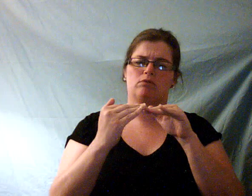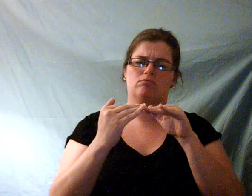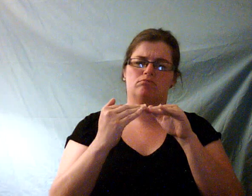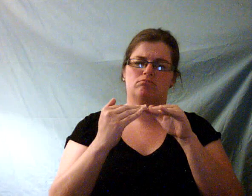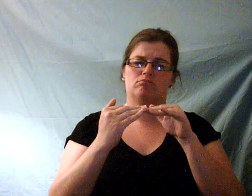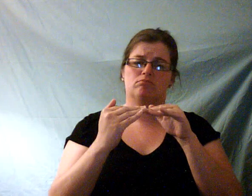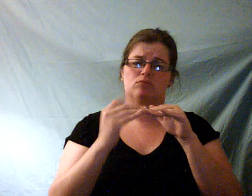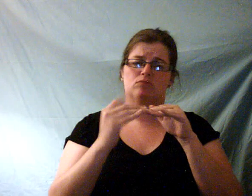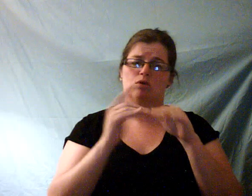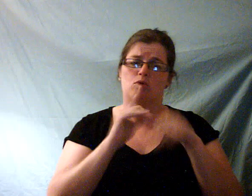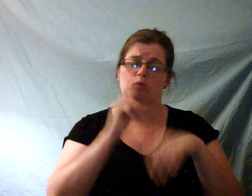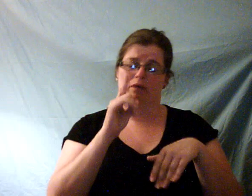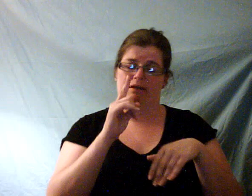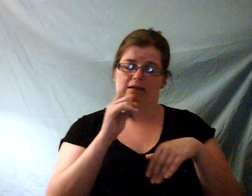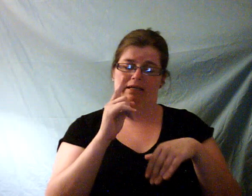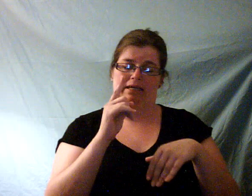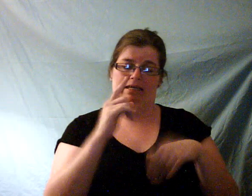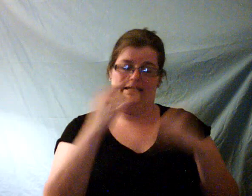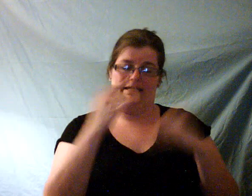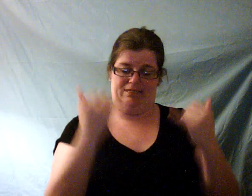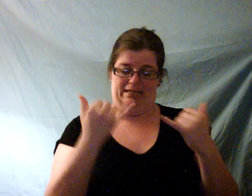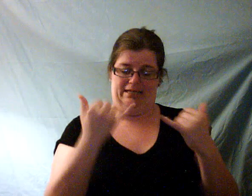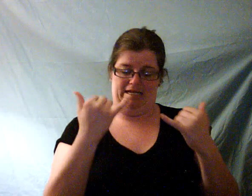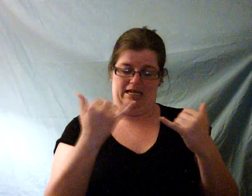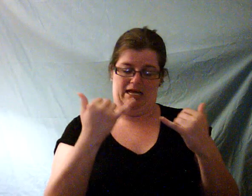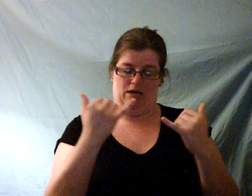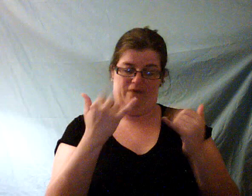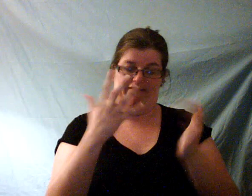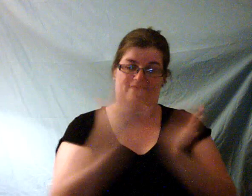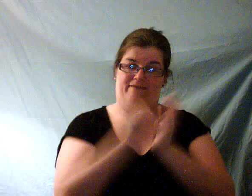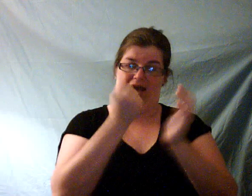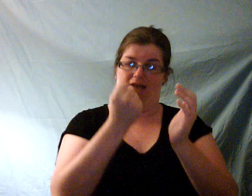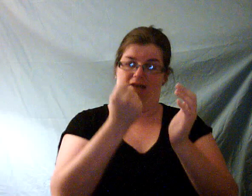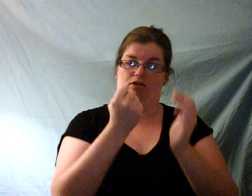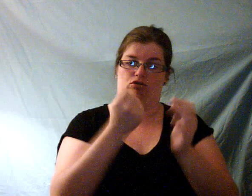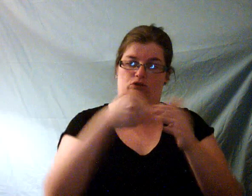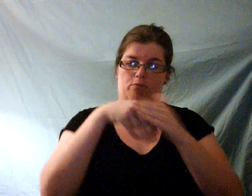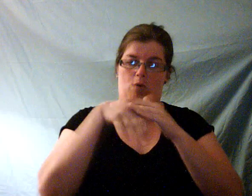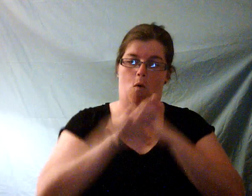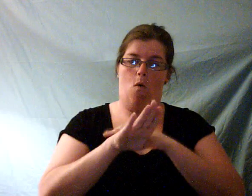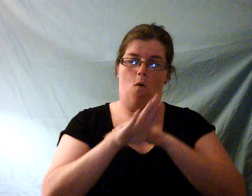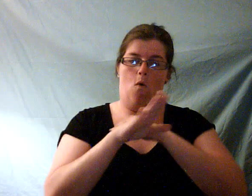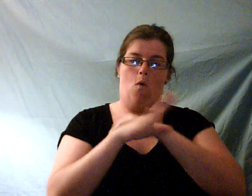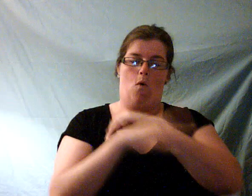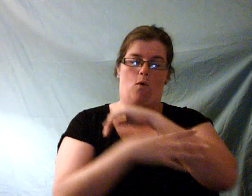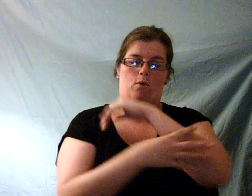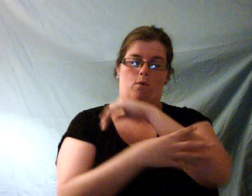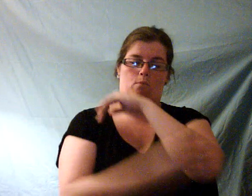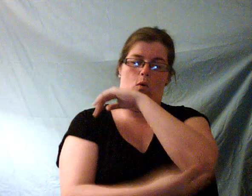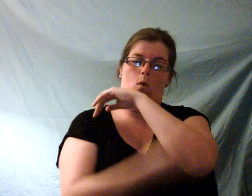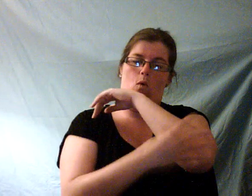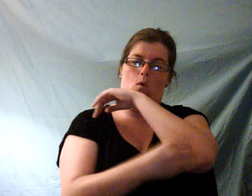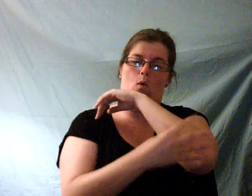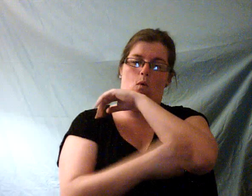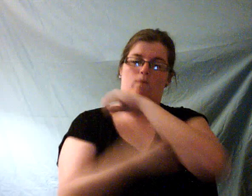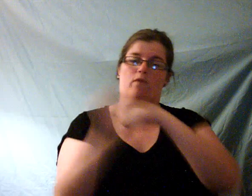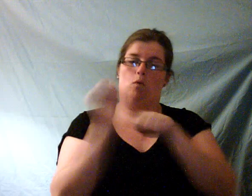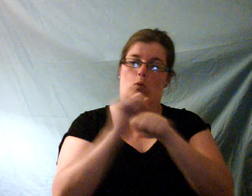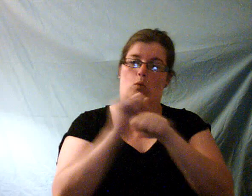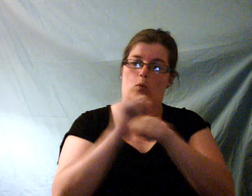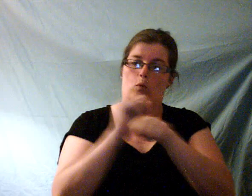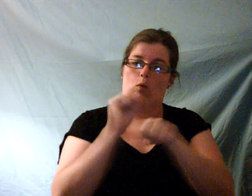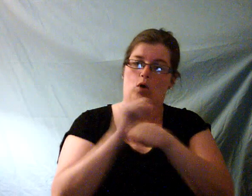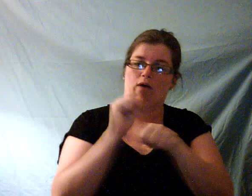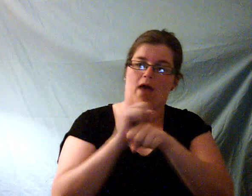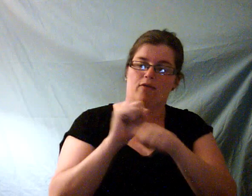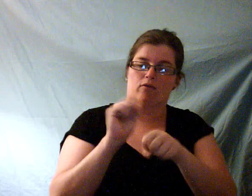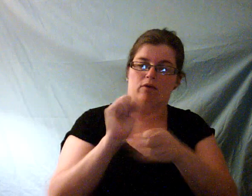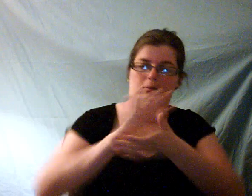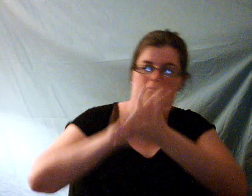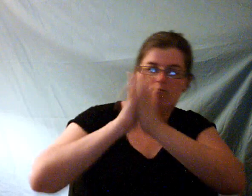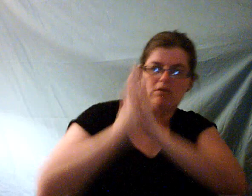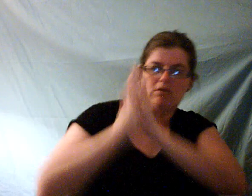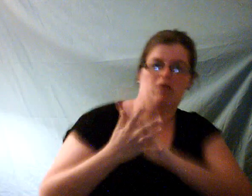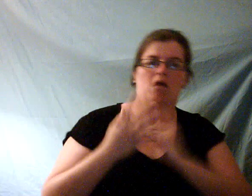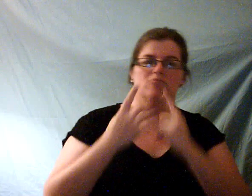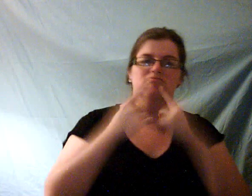born poor, and then you, through this work ethic that we have, you can become successful. So